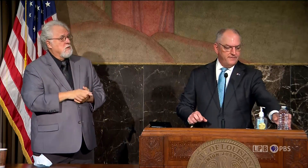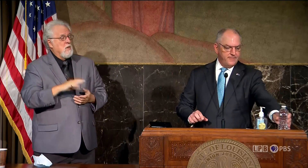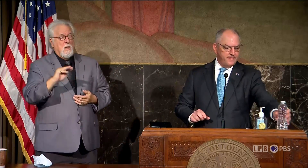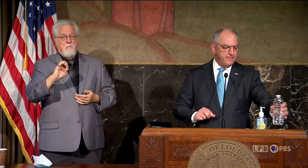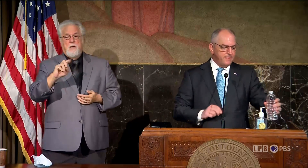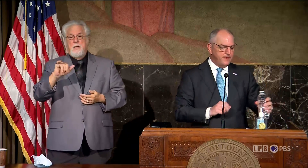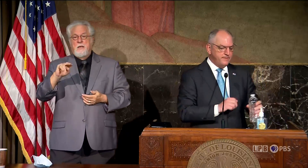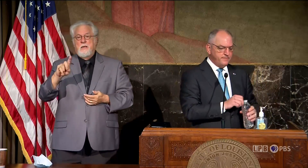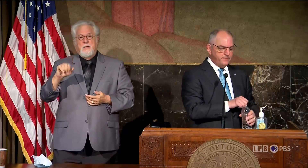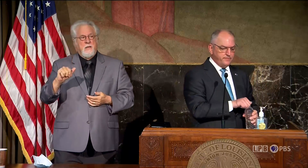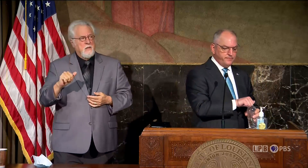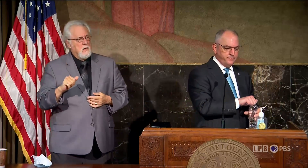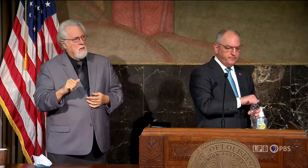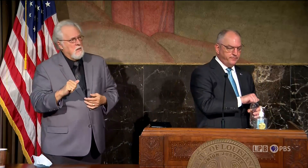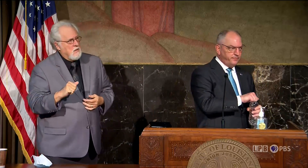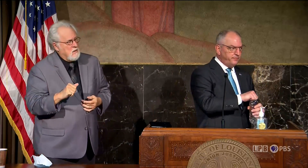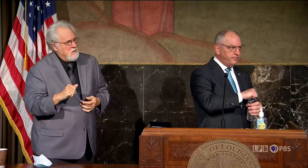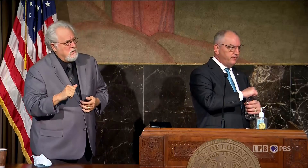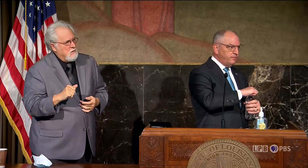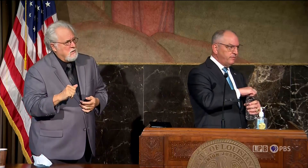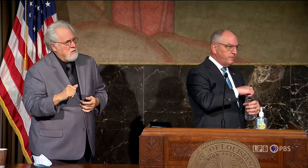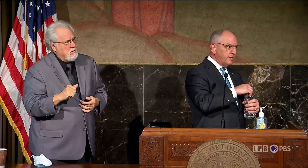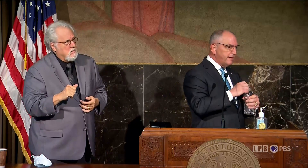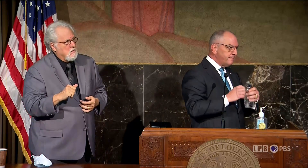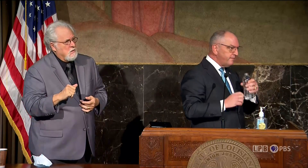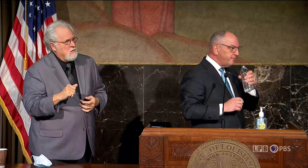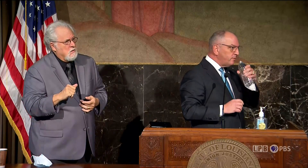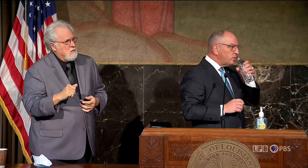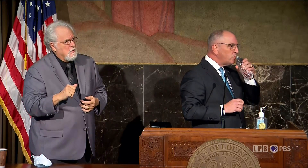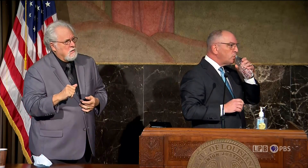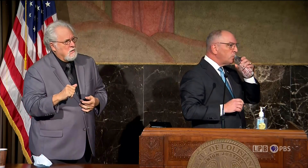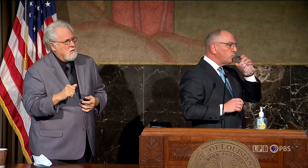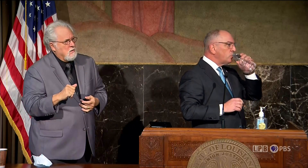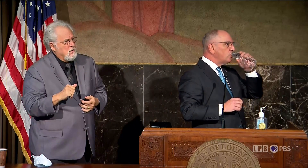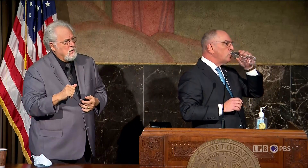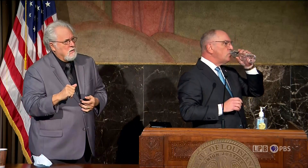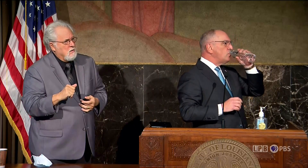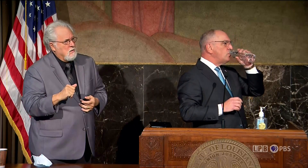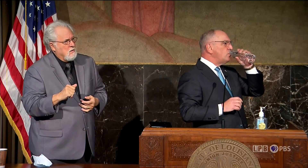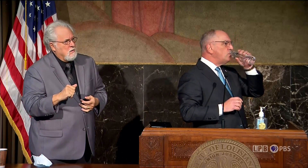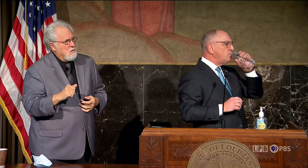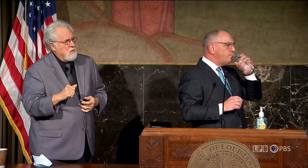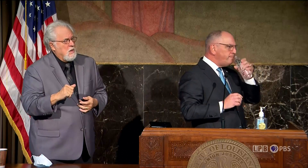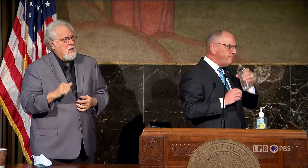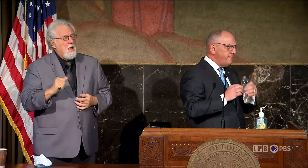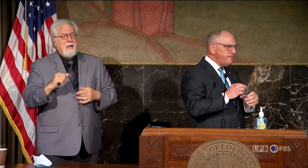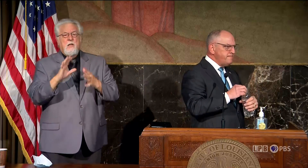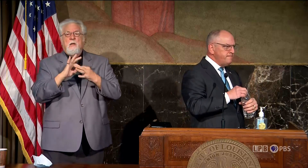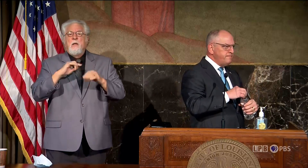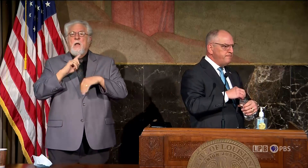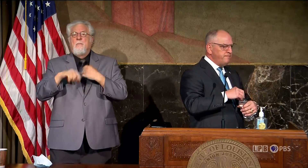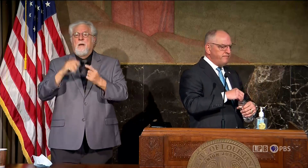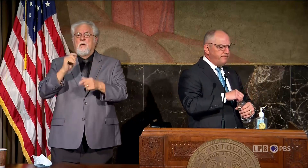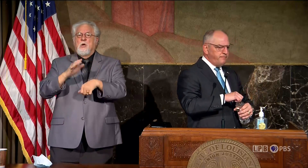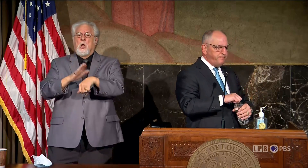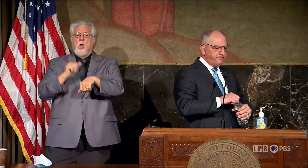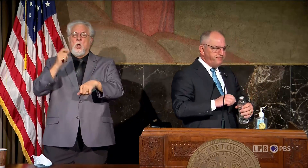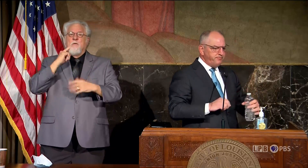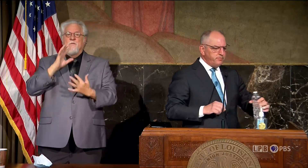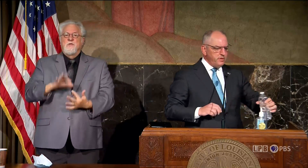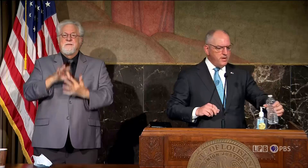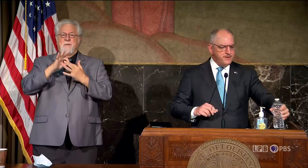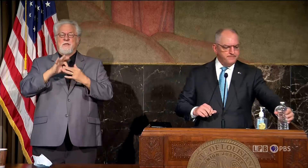Melinda? Governor, can you comment on the call for the special session that was issued, if you had any input on it,